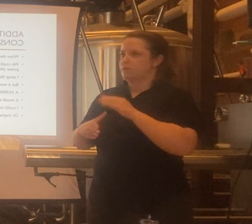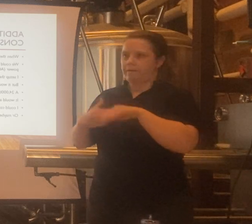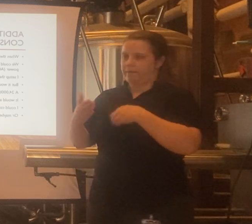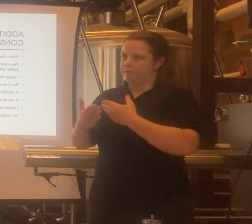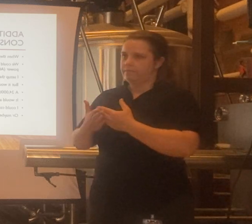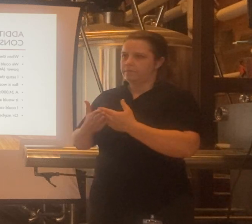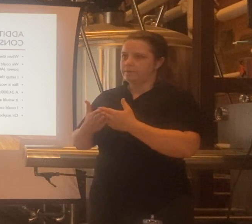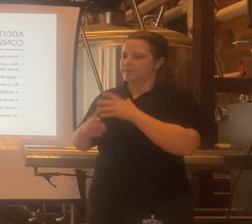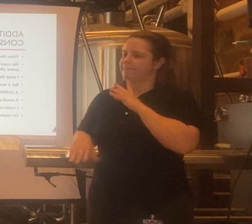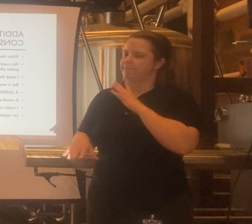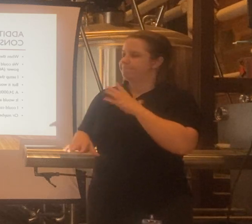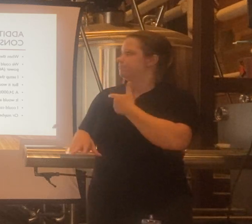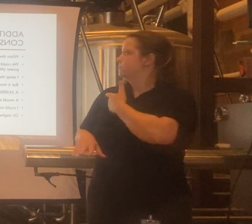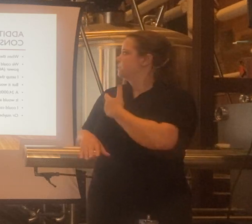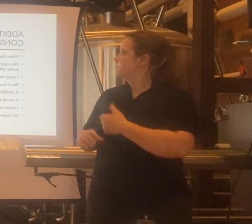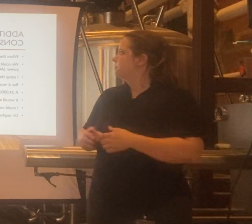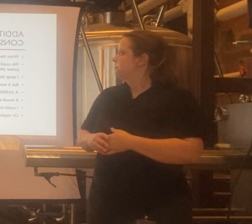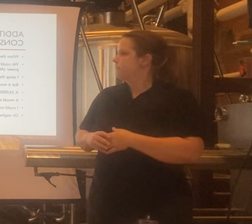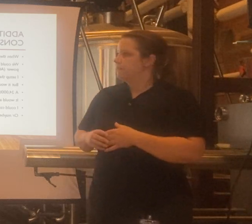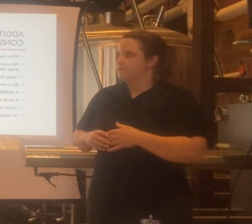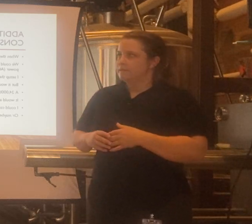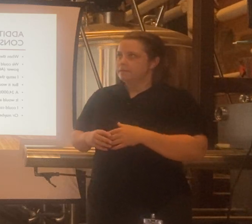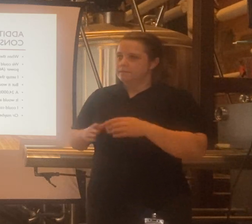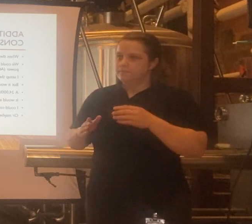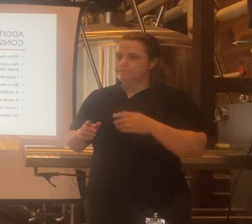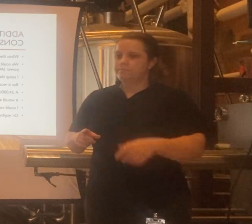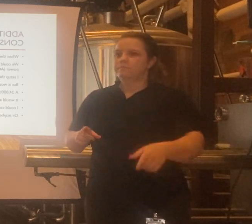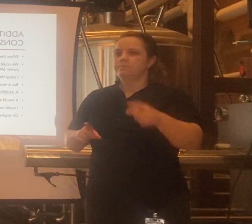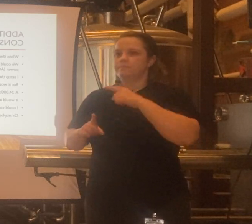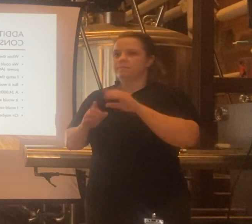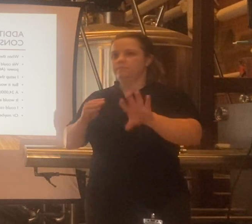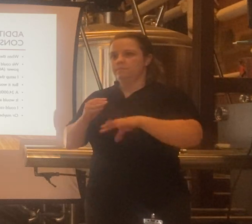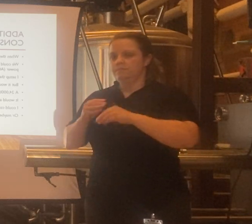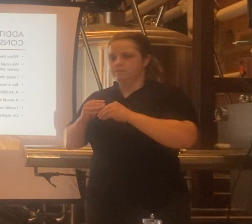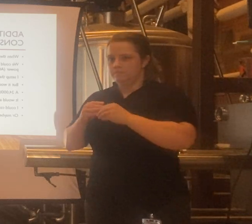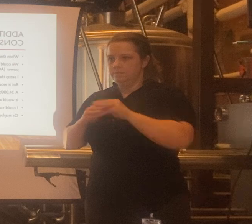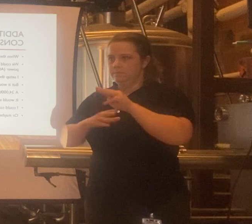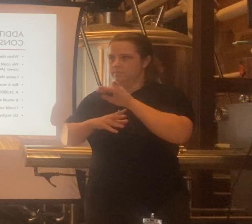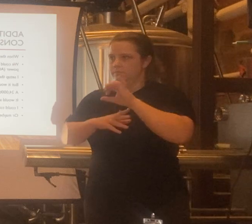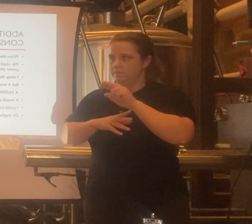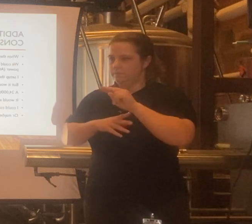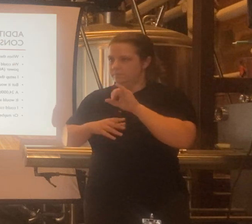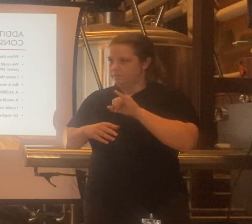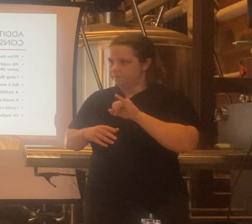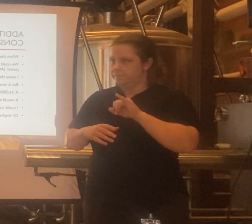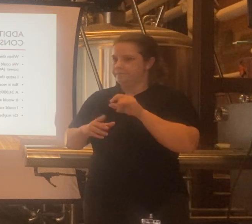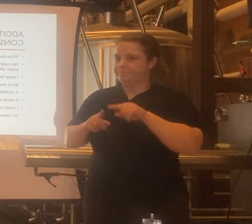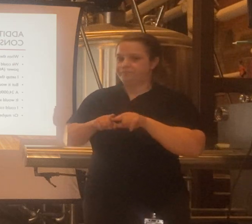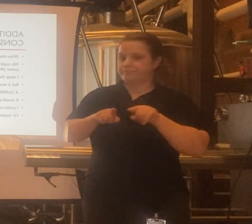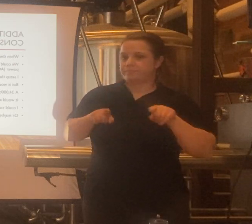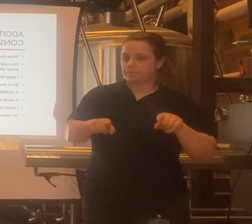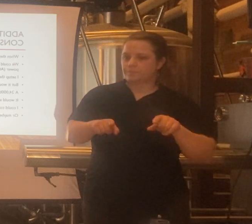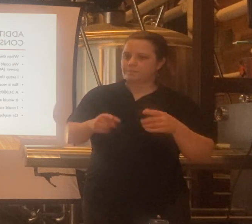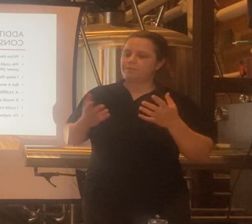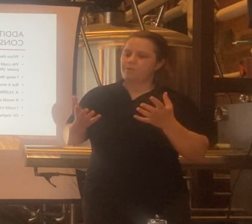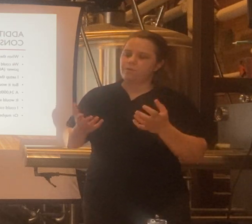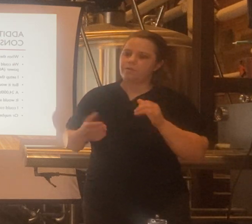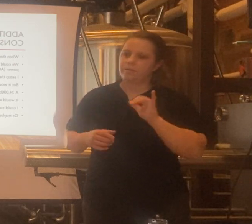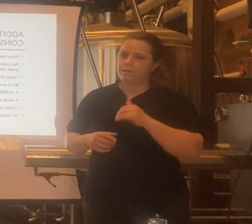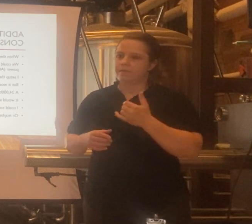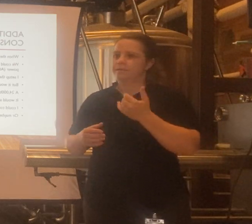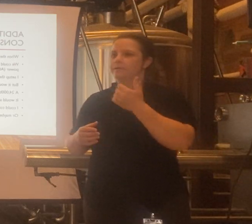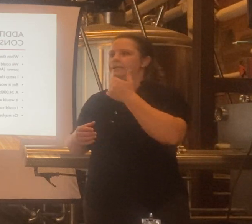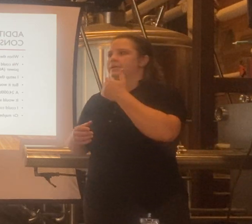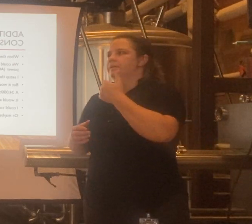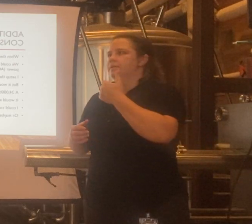But the additional mini split, I would really love to do that. I'm not going to stay in this house very long. If I was, I would definitely install either the 220